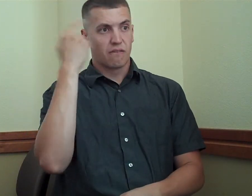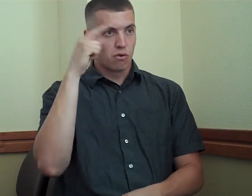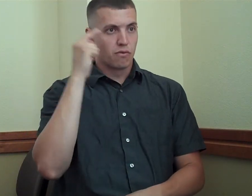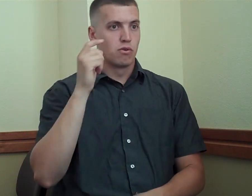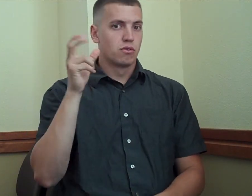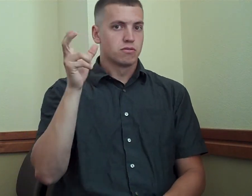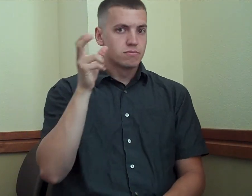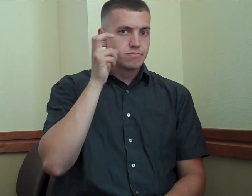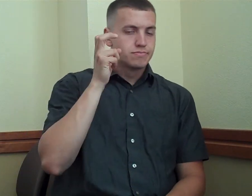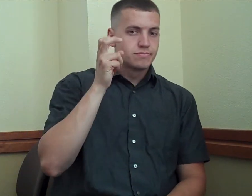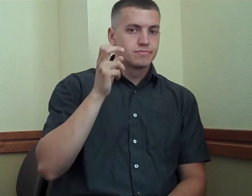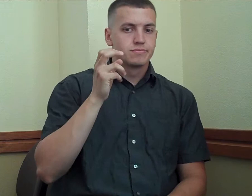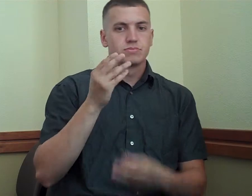so the collagen is as well.